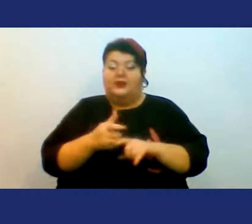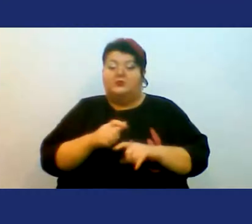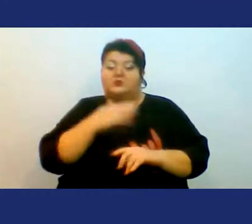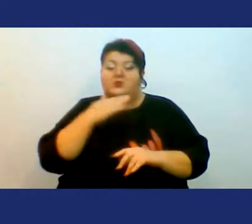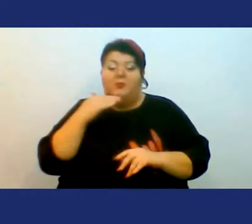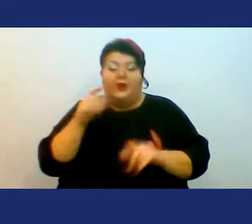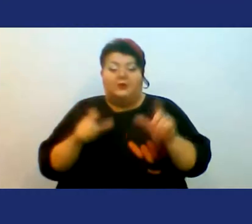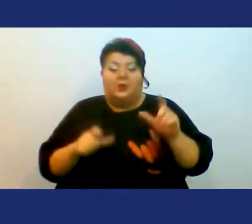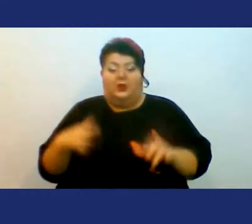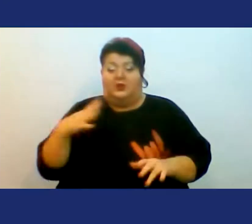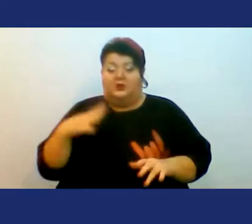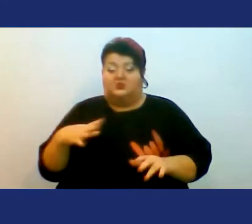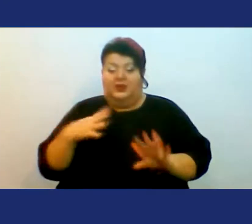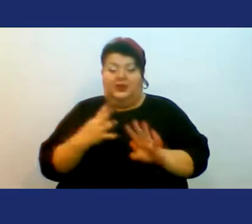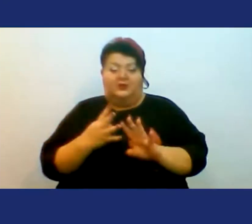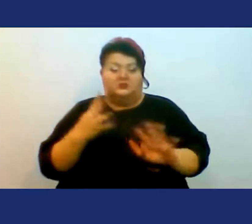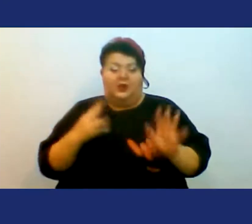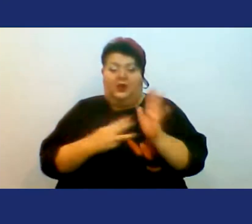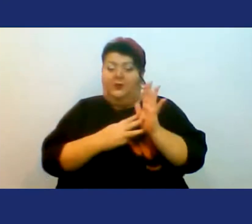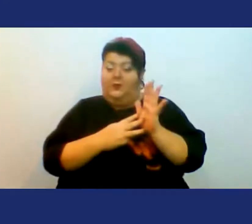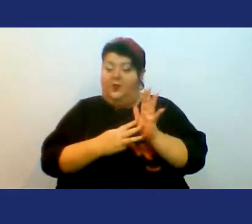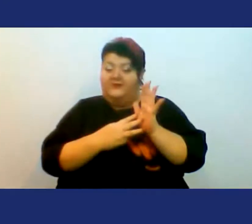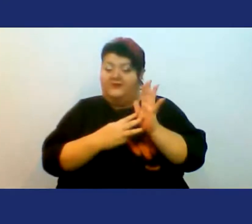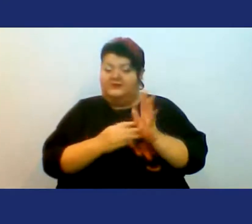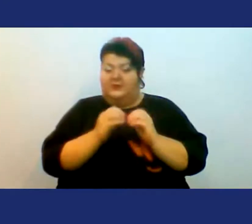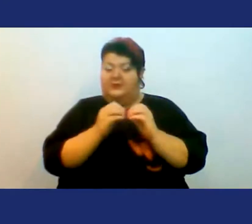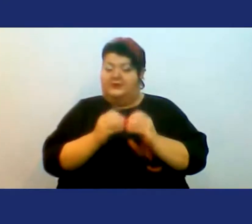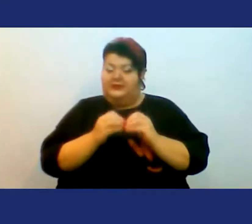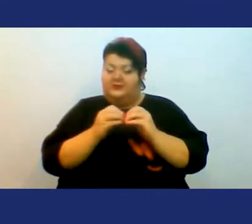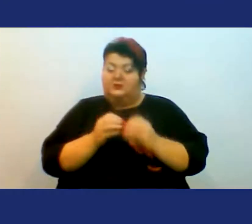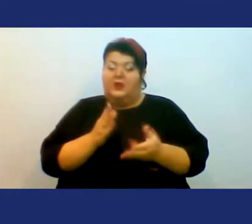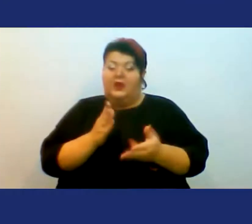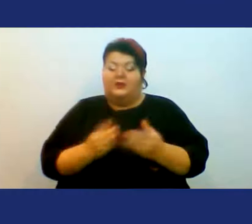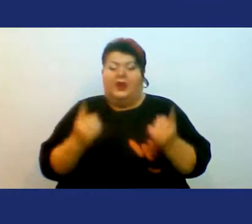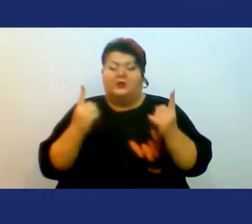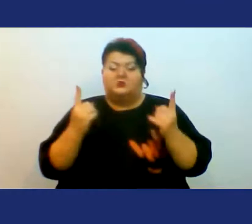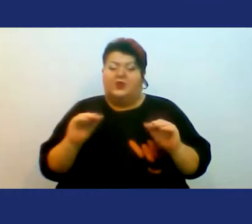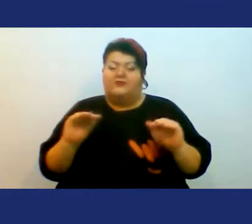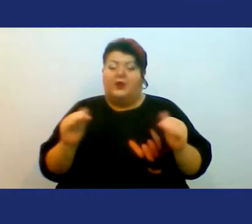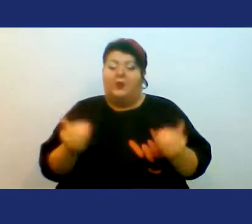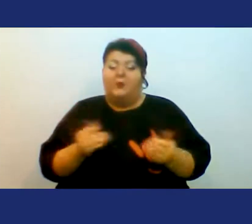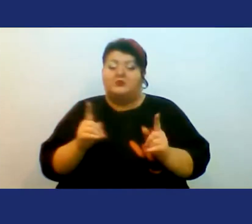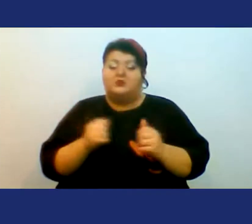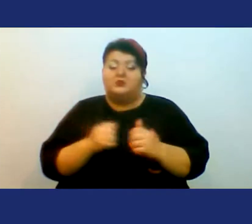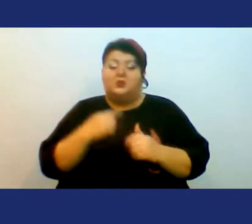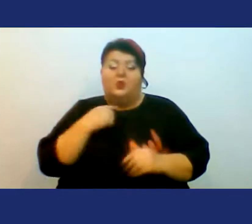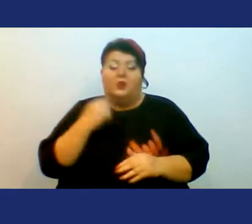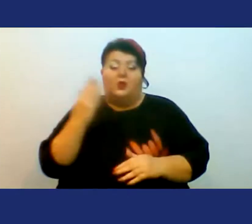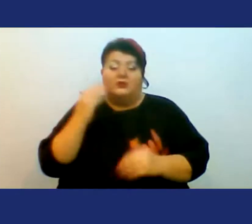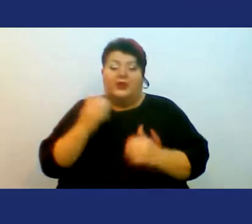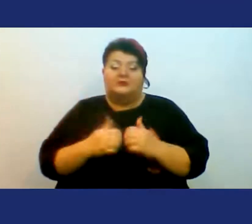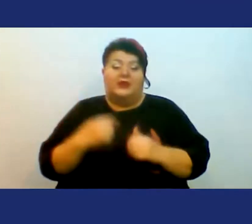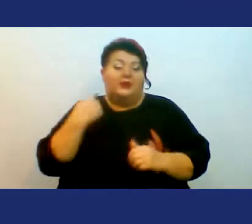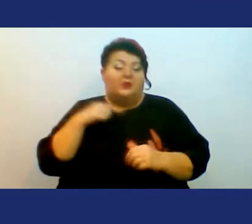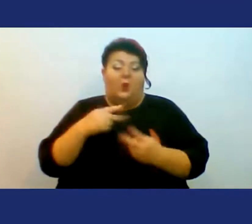There are unfortunately significant limitations on prisoner voting. Even those who have spent their sentences